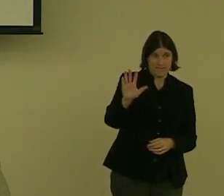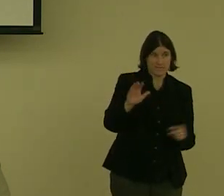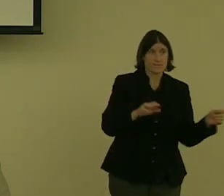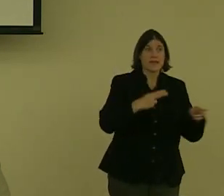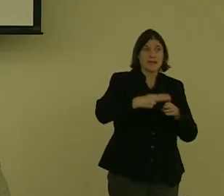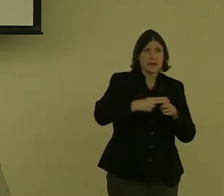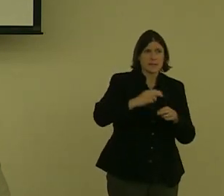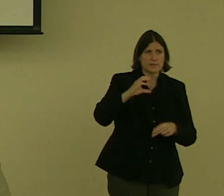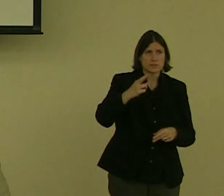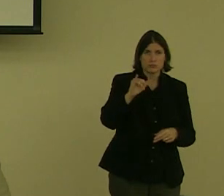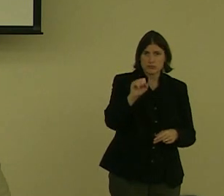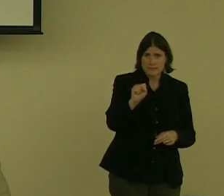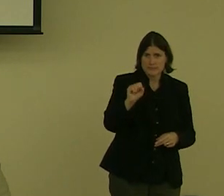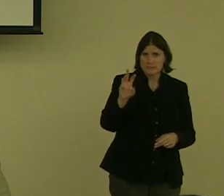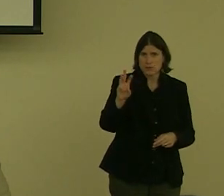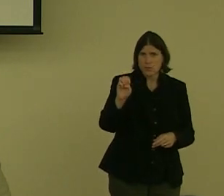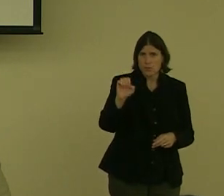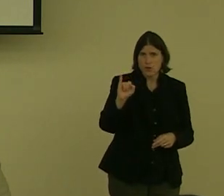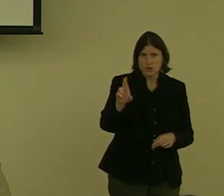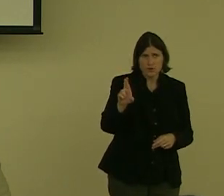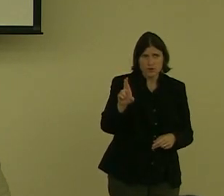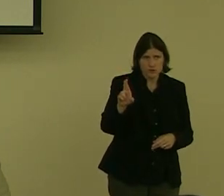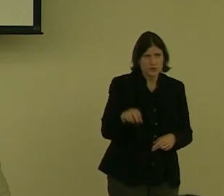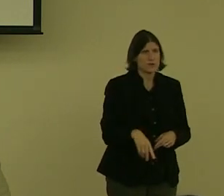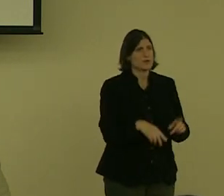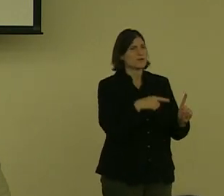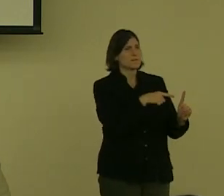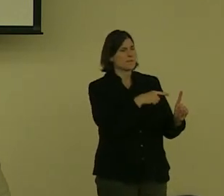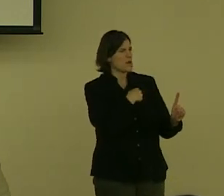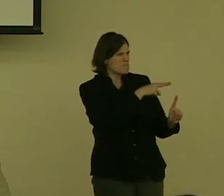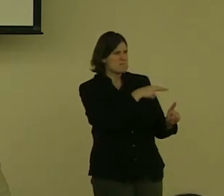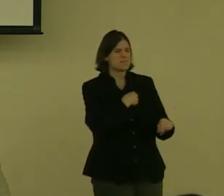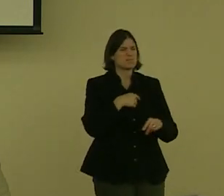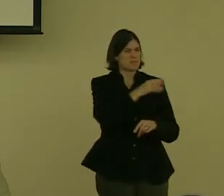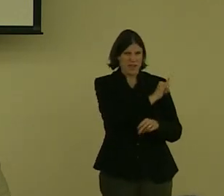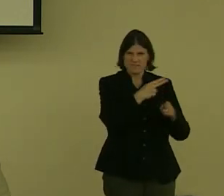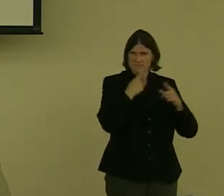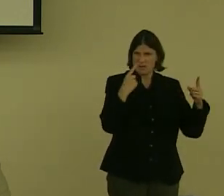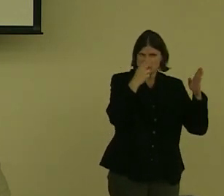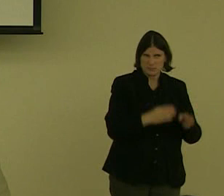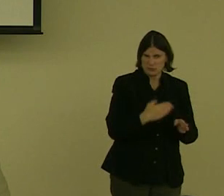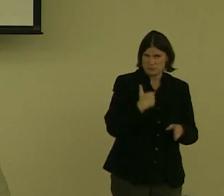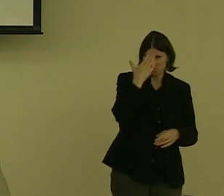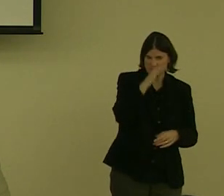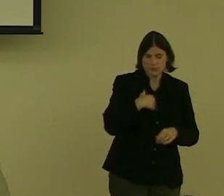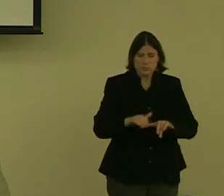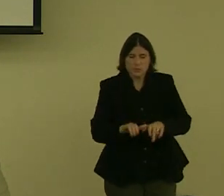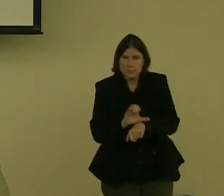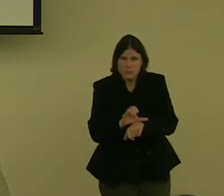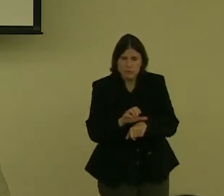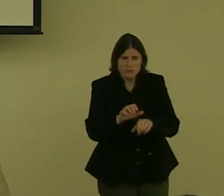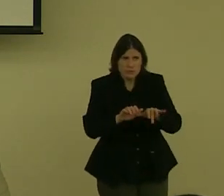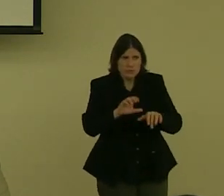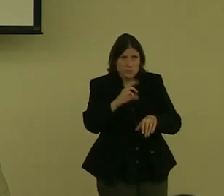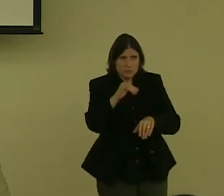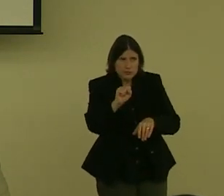I found them. And I wanted to use this to prove, because we already had Mouse in the library. I didn't have to make a justification for Mouse in the library.